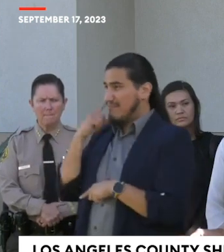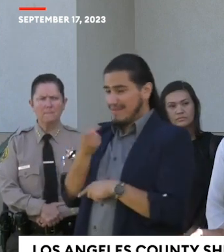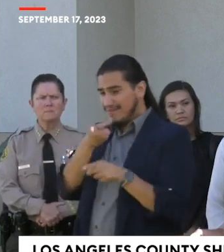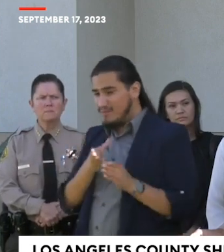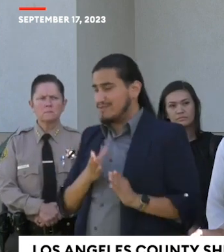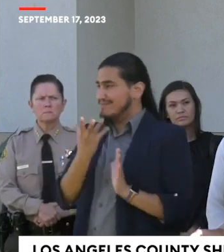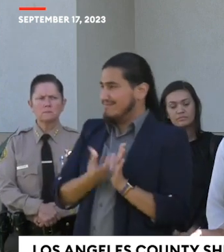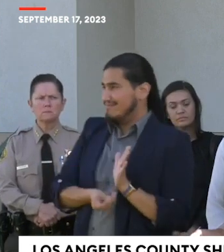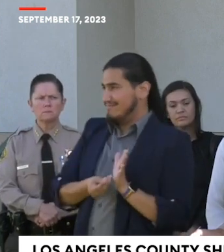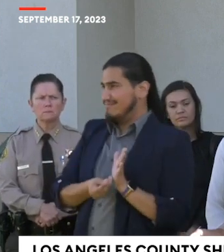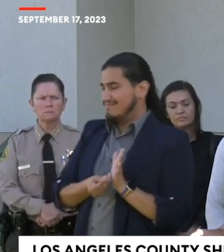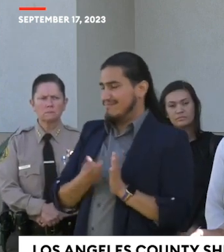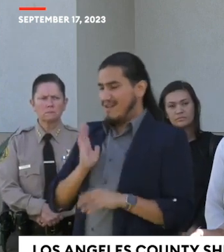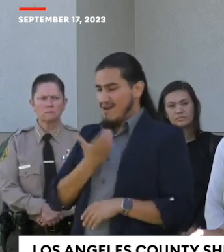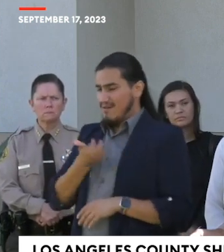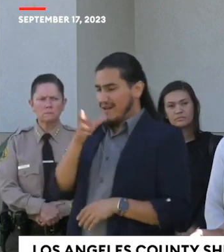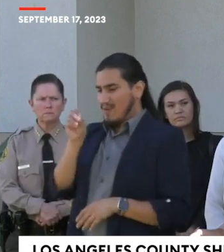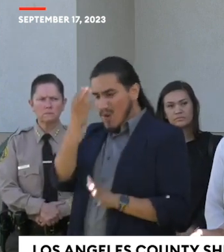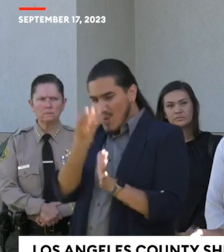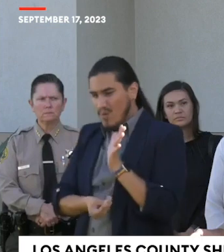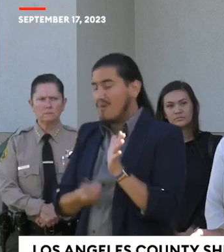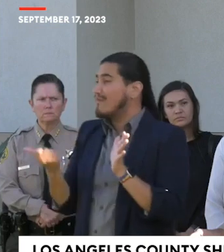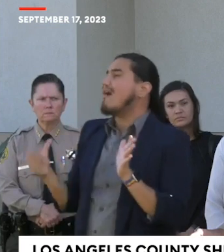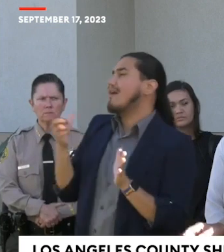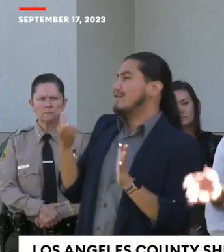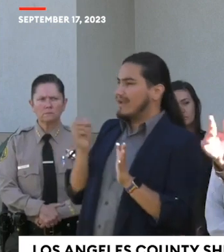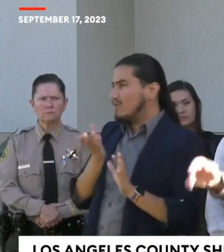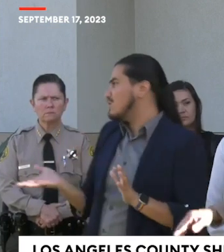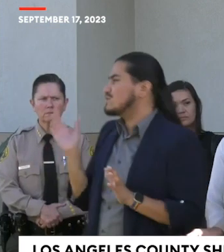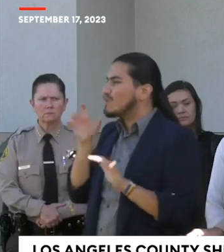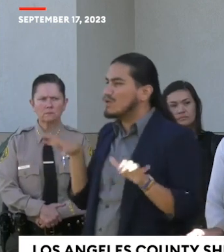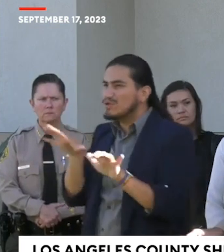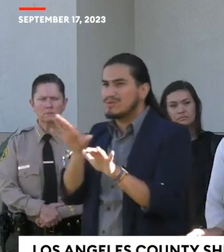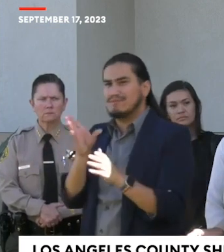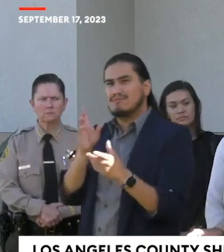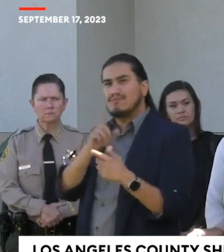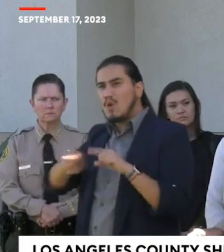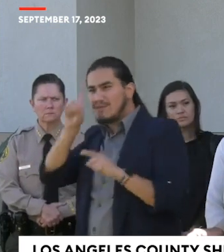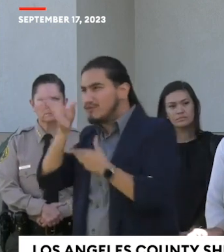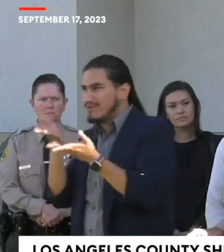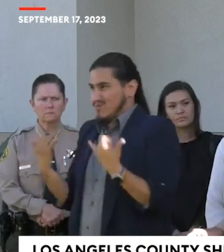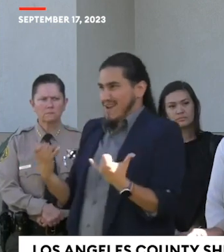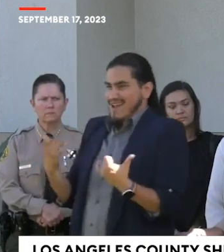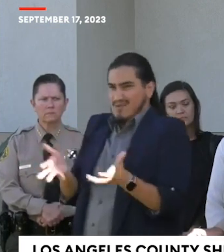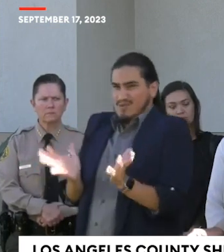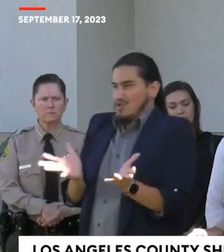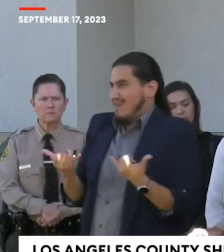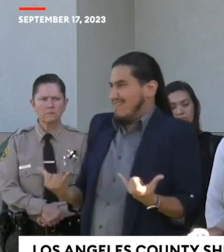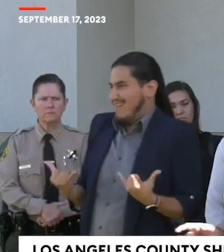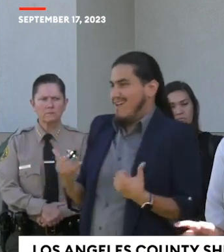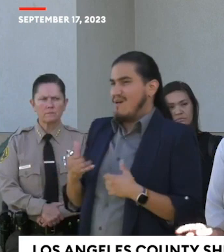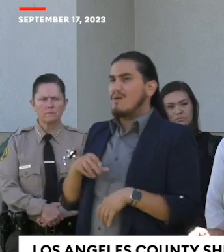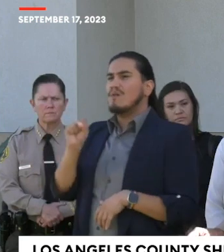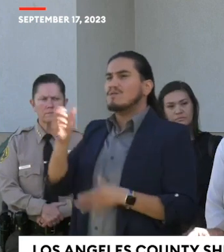lost a hero. There's other heroes in uniform that are handling calls for service right now as I'm speaking to you. So